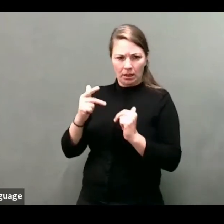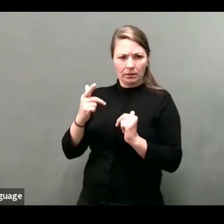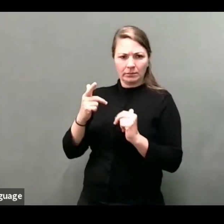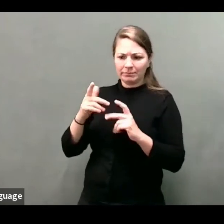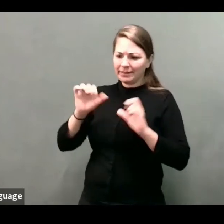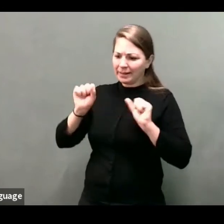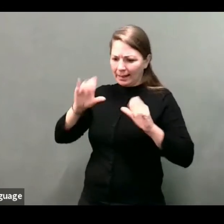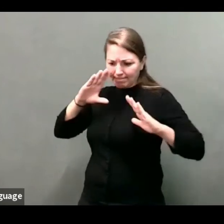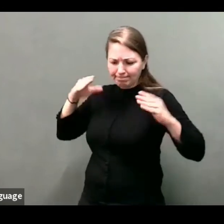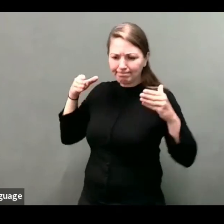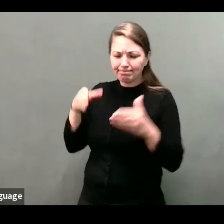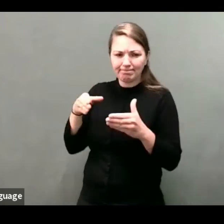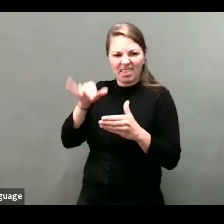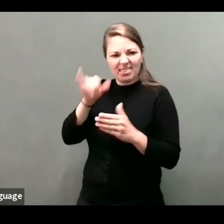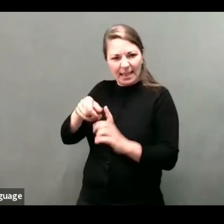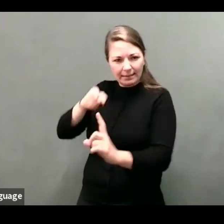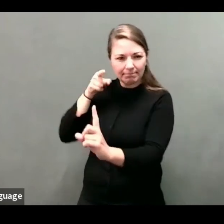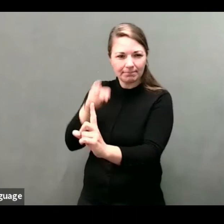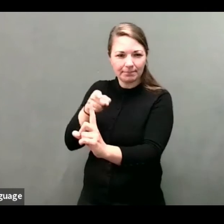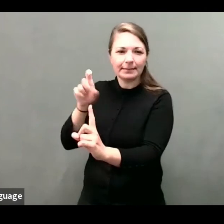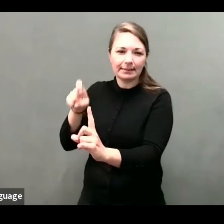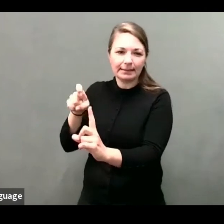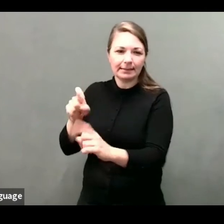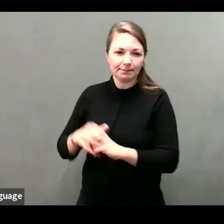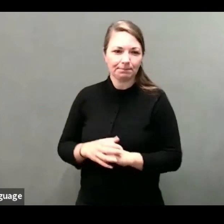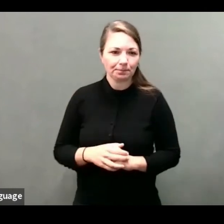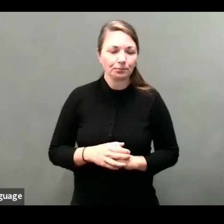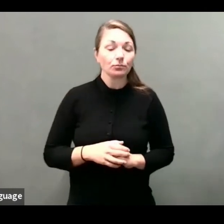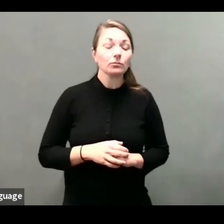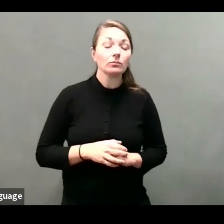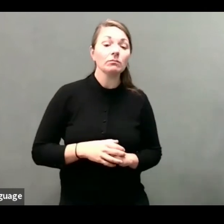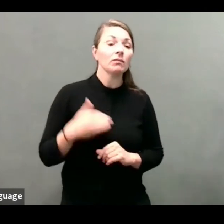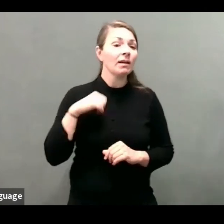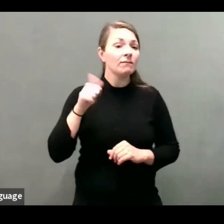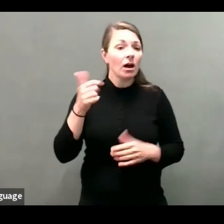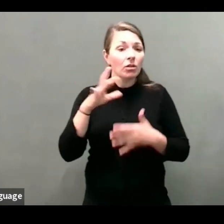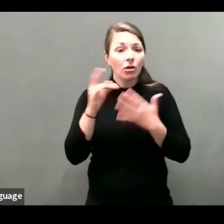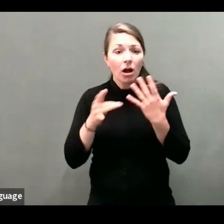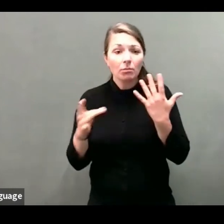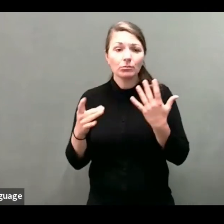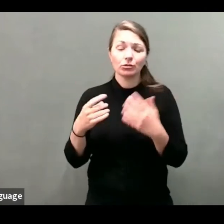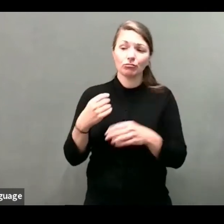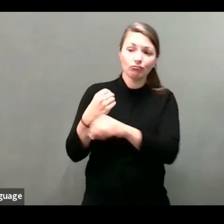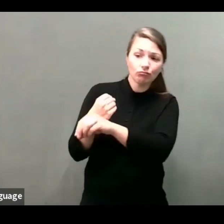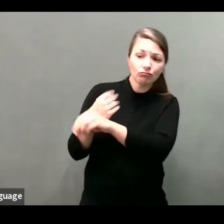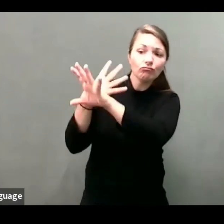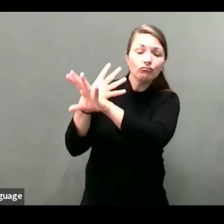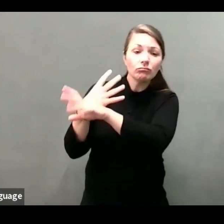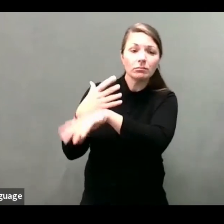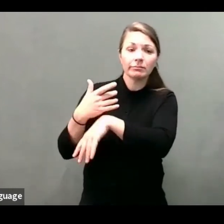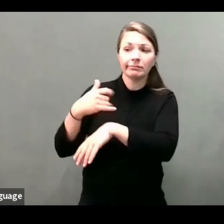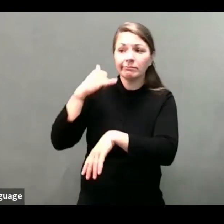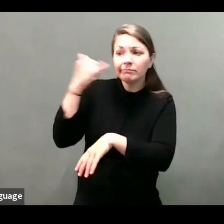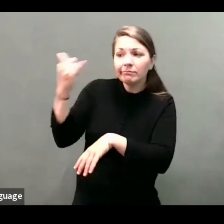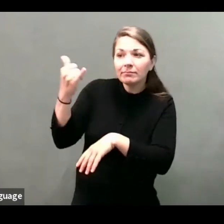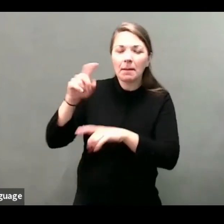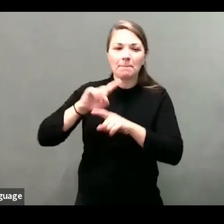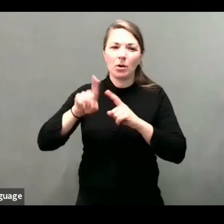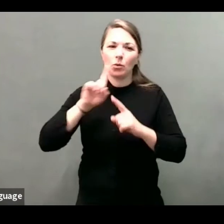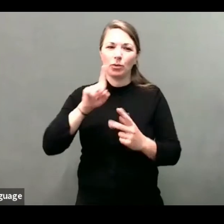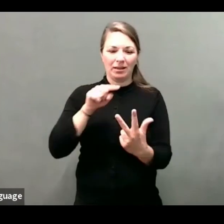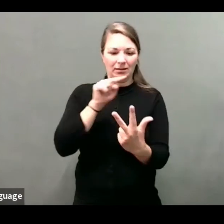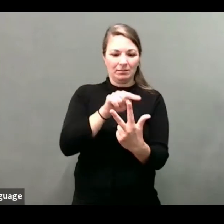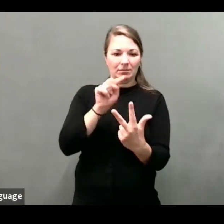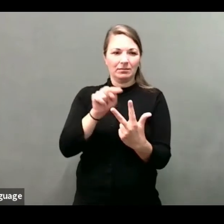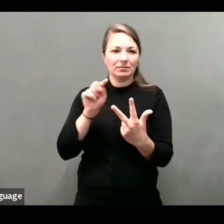this specific need. There are other options like telesane and things like that, but those three structures